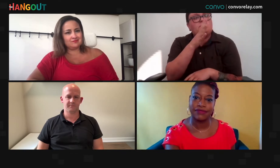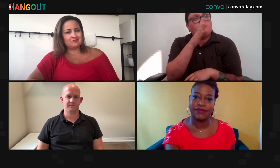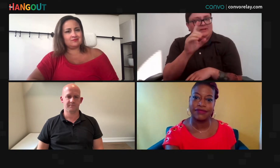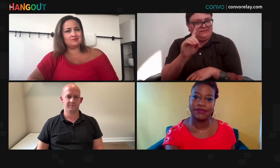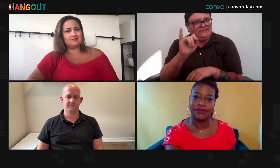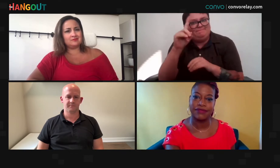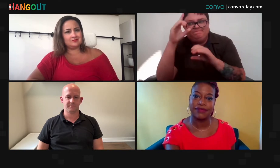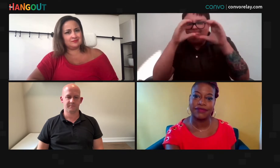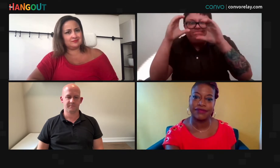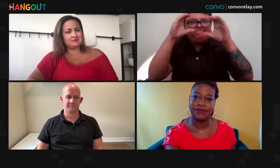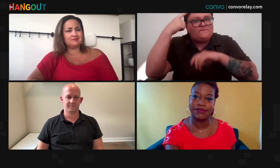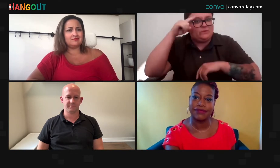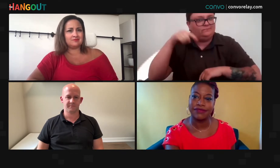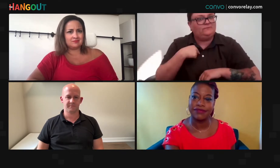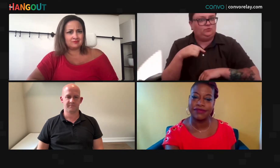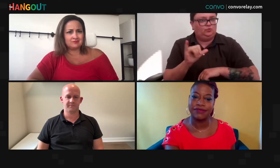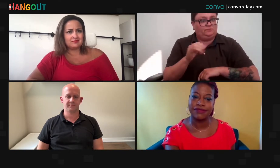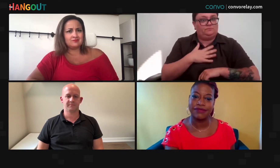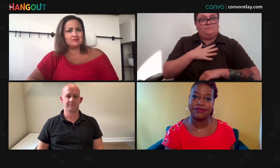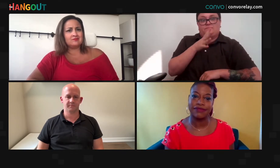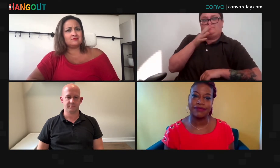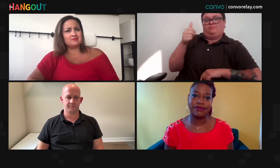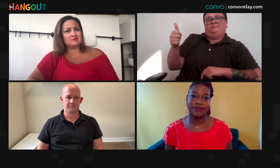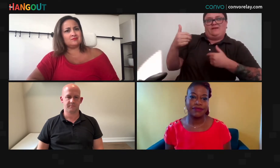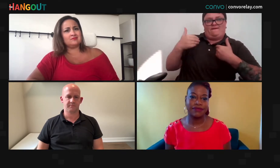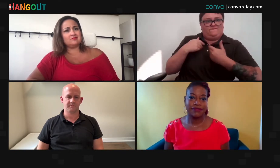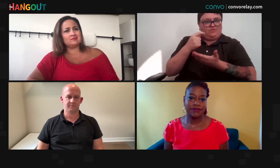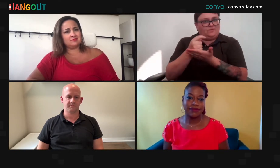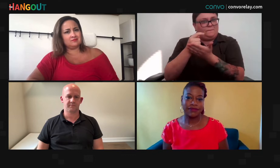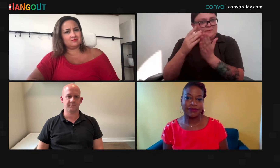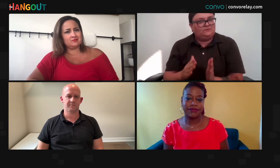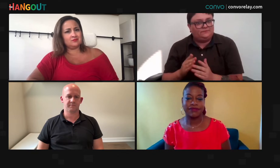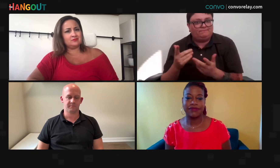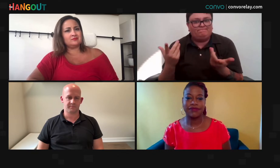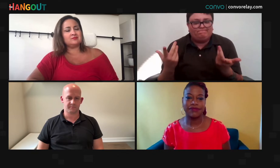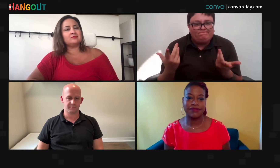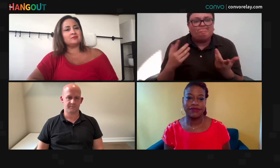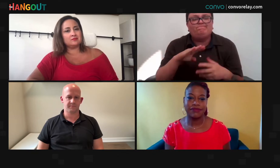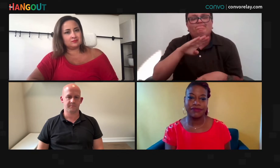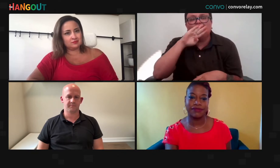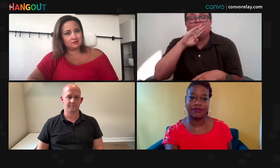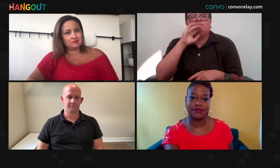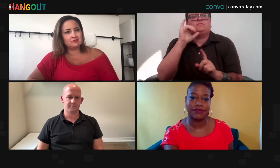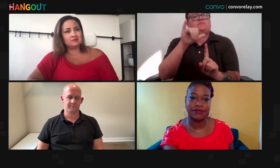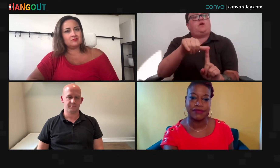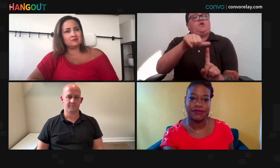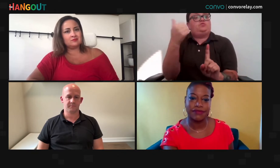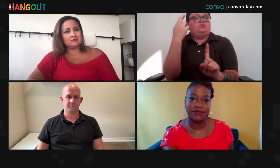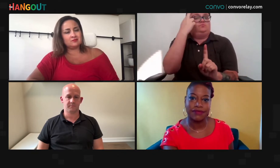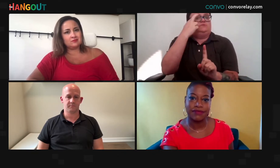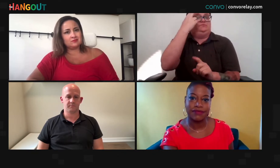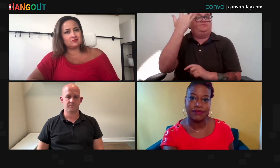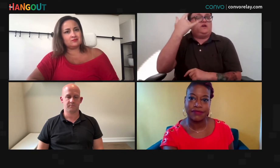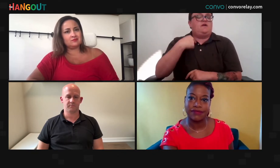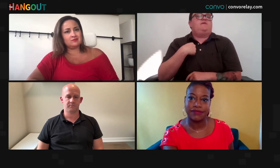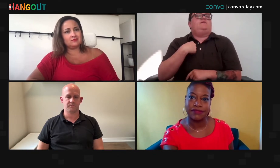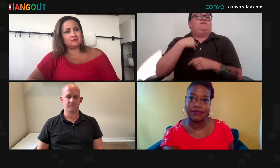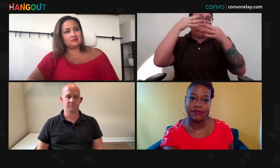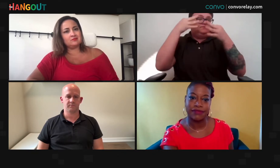I couldn't find anyone in the area. My mother did look for me. My mother did go to therapy and was